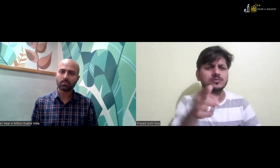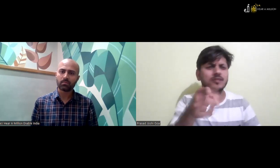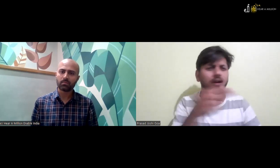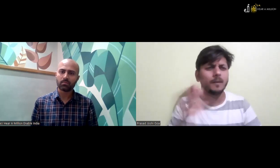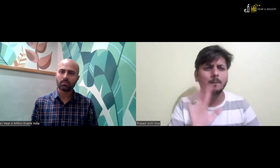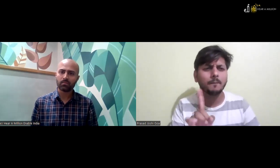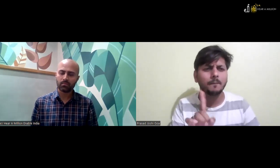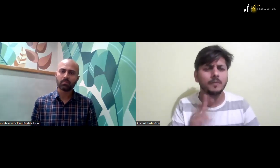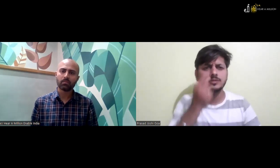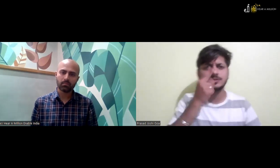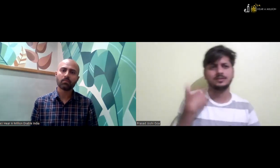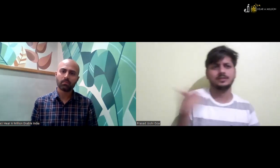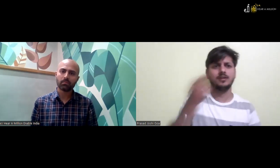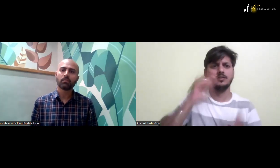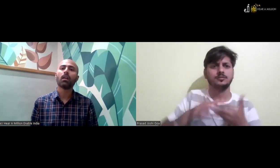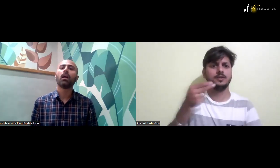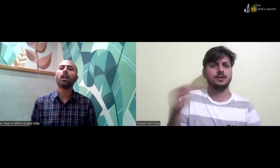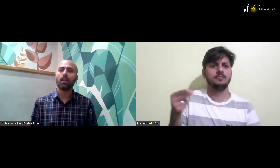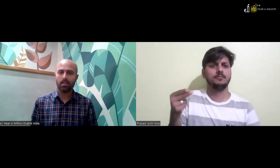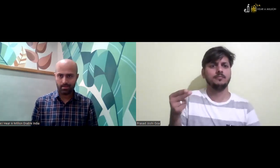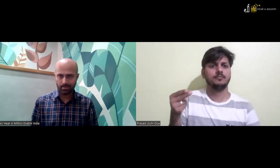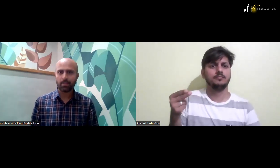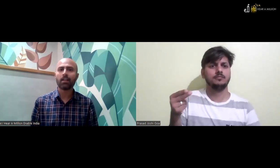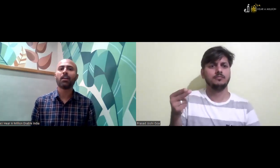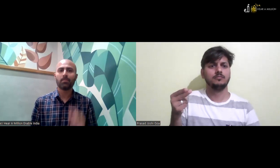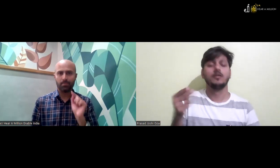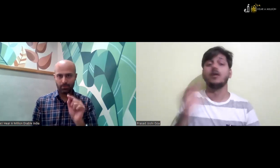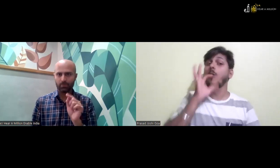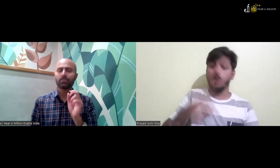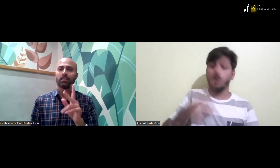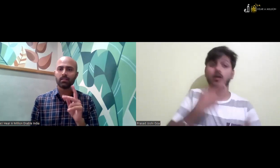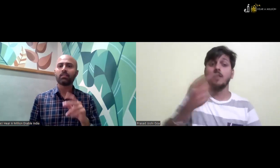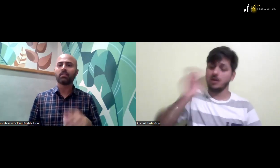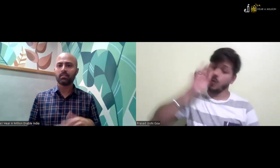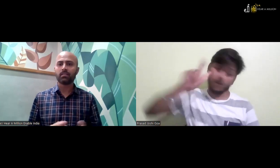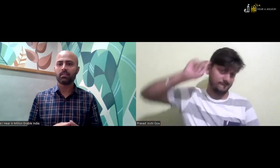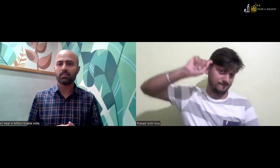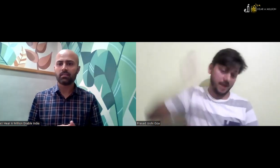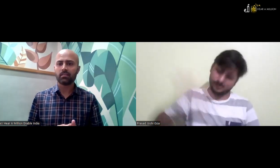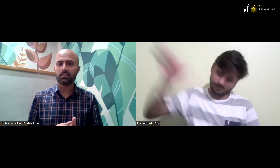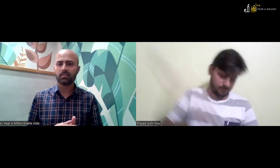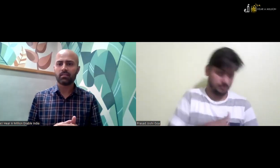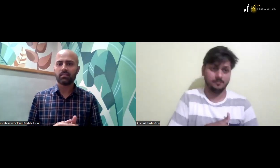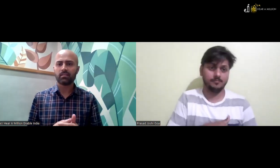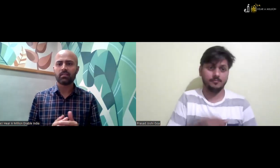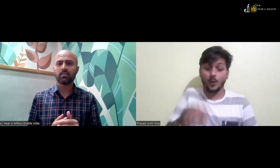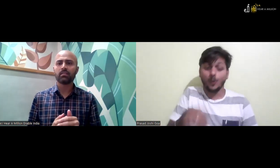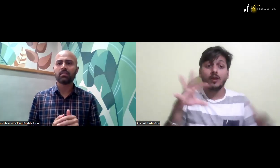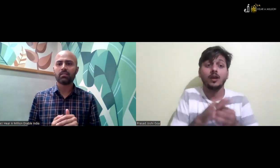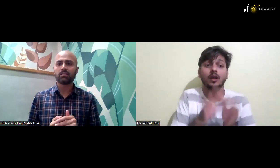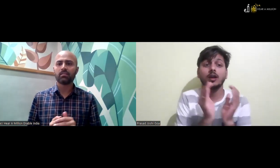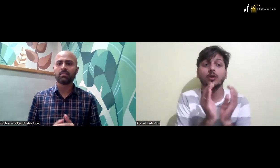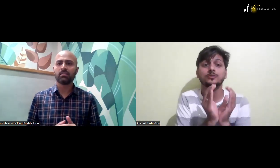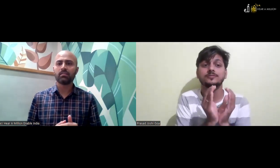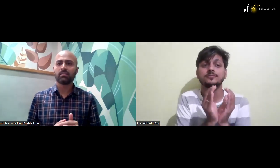the bike is on not on your name, right? It's on your sister's husband name, correct? So then they